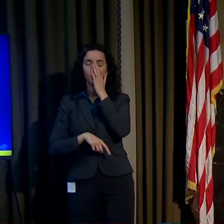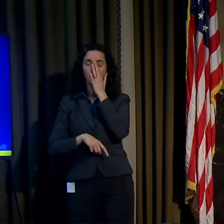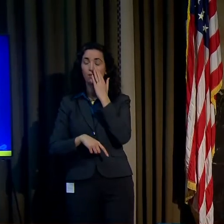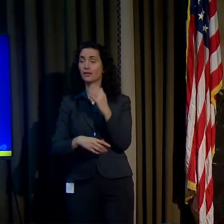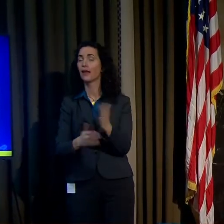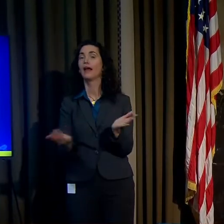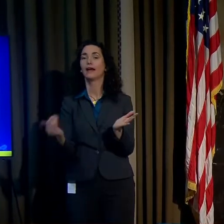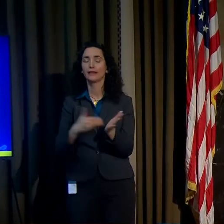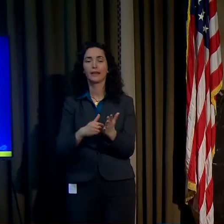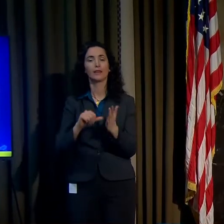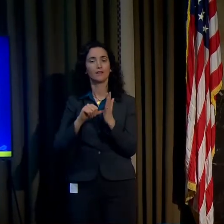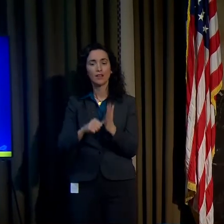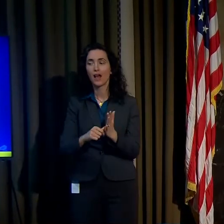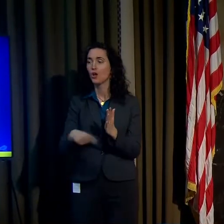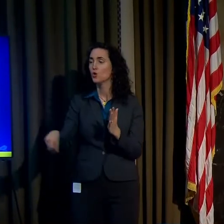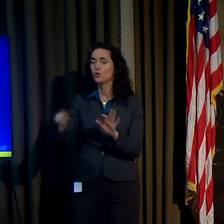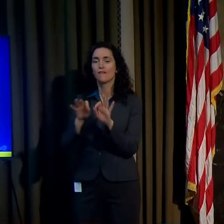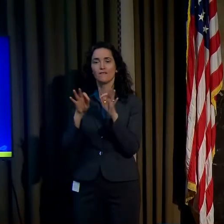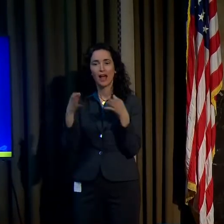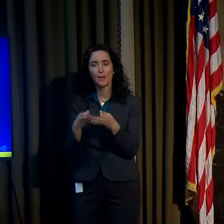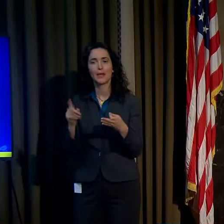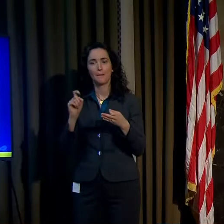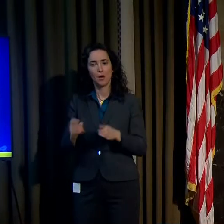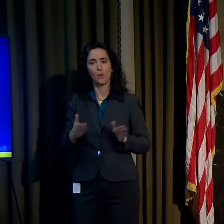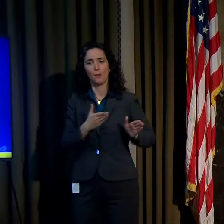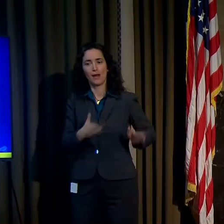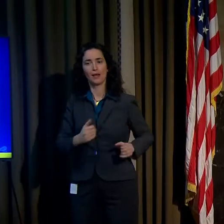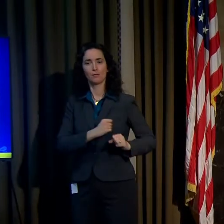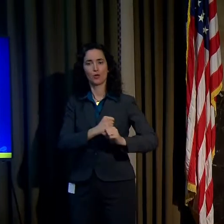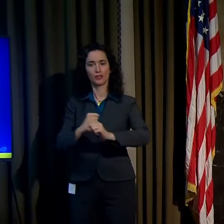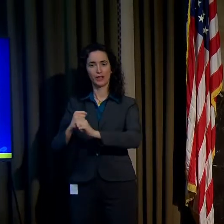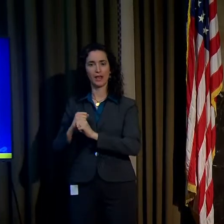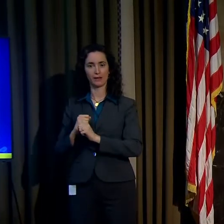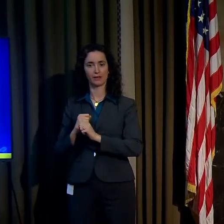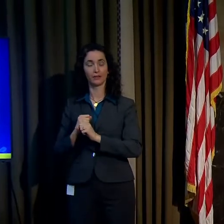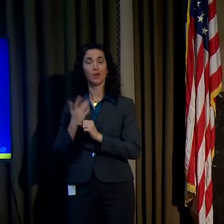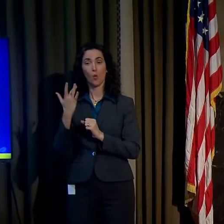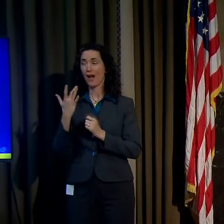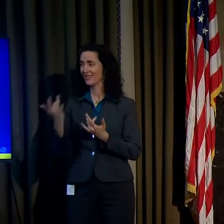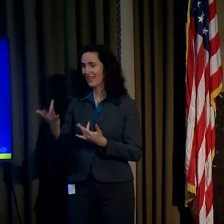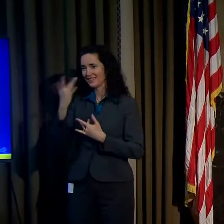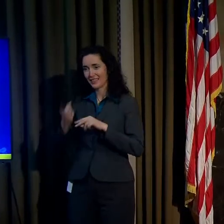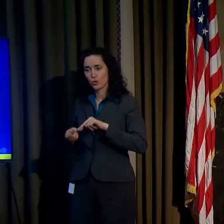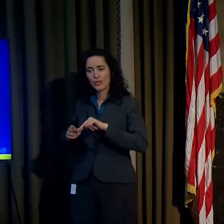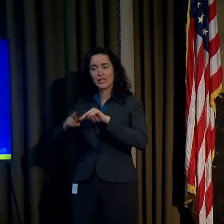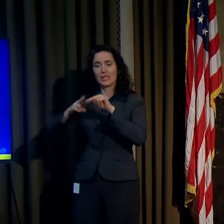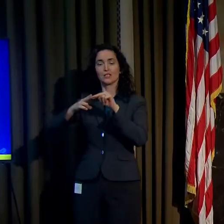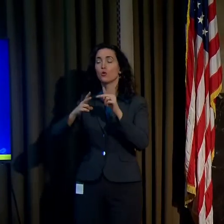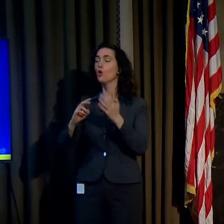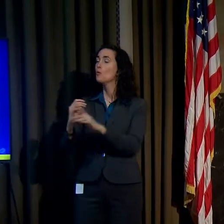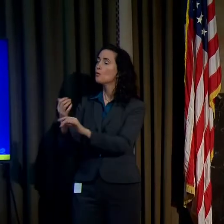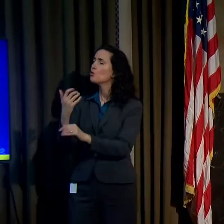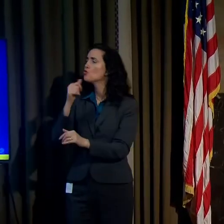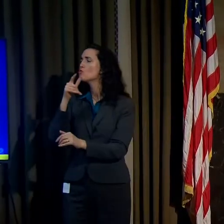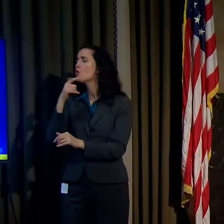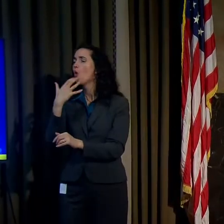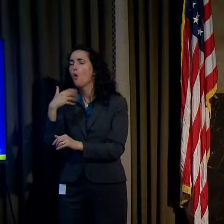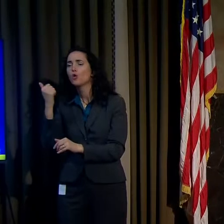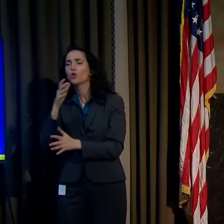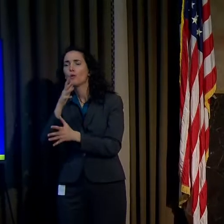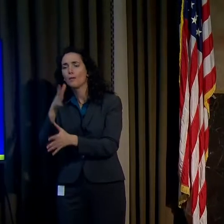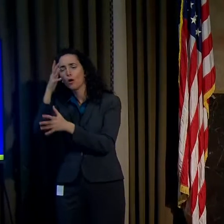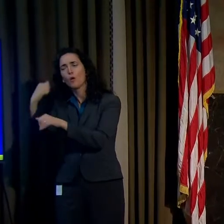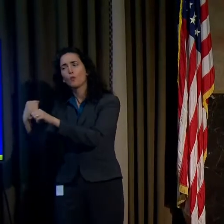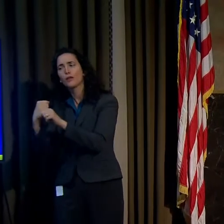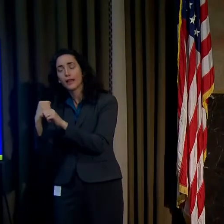to the point that families need to be taking measures while we're in this surge to protect not just the older people in the family, but the younger kids too. And